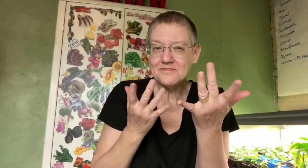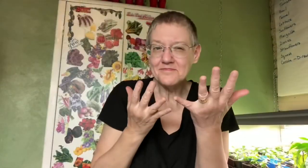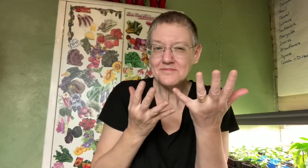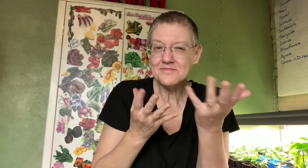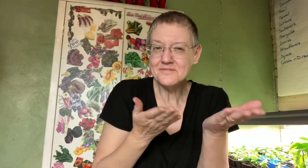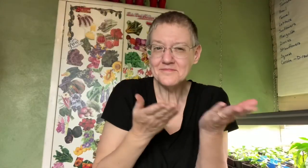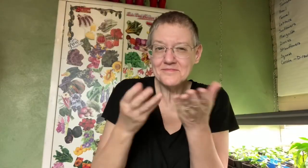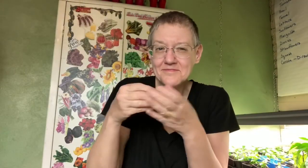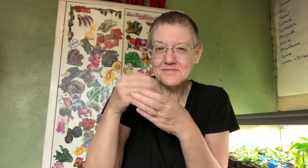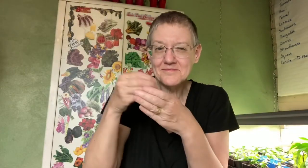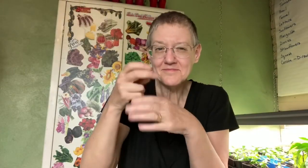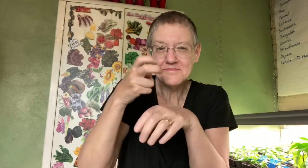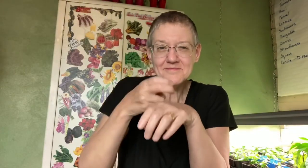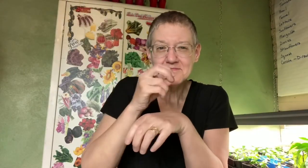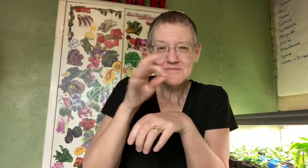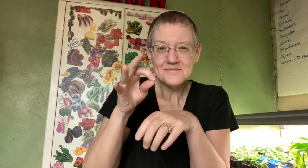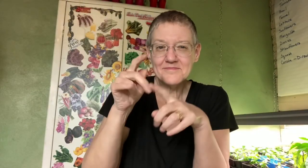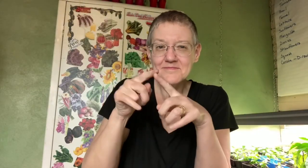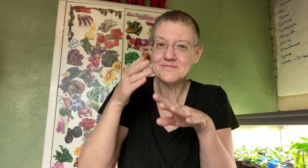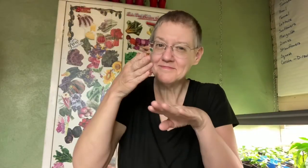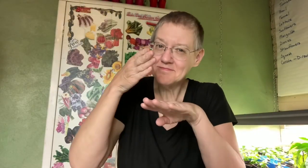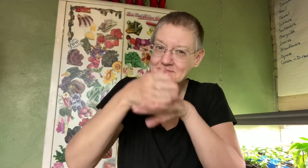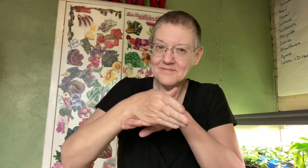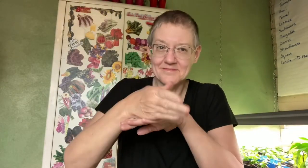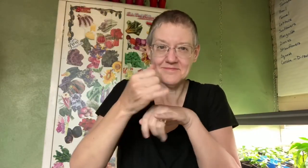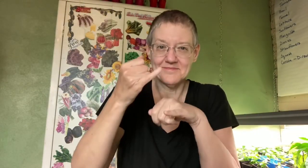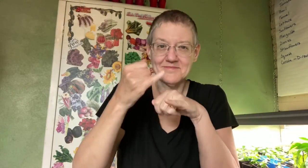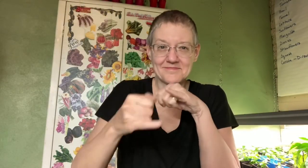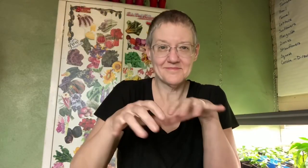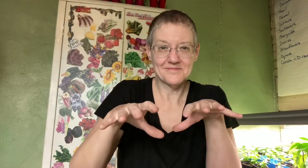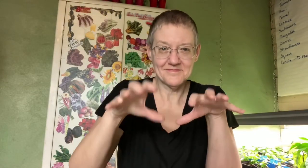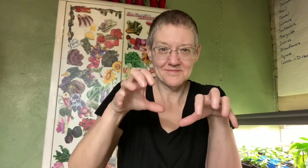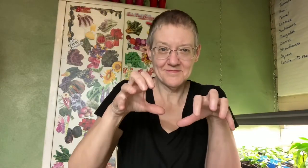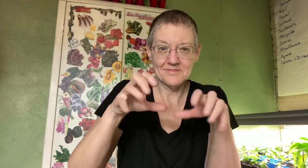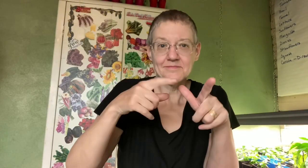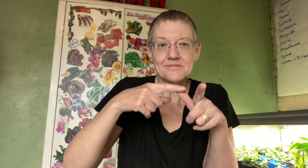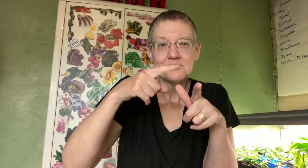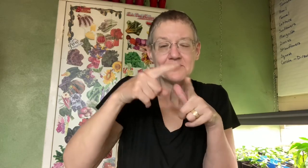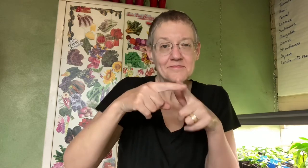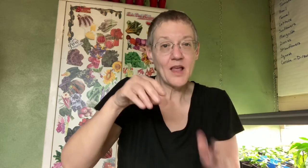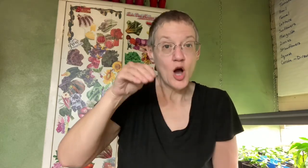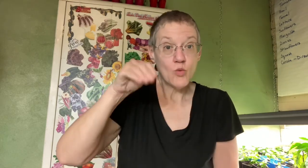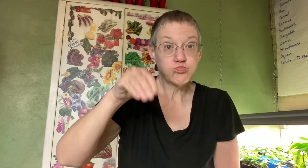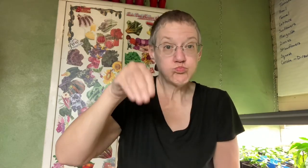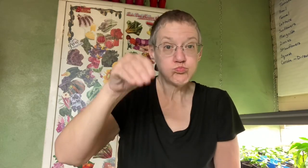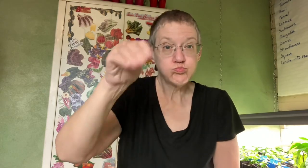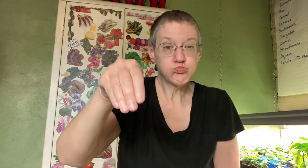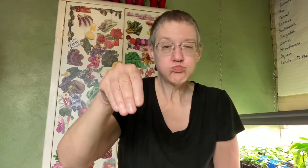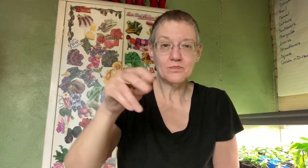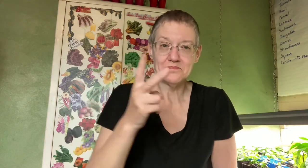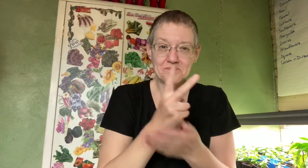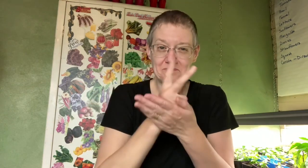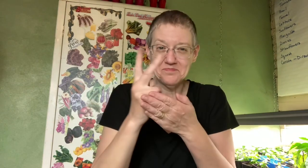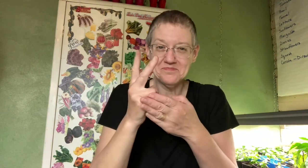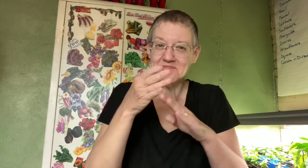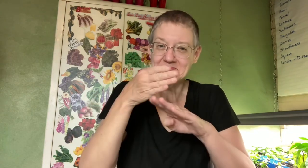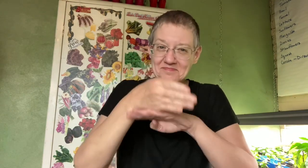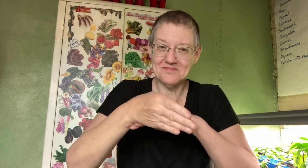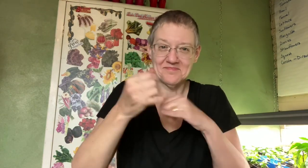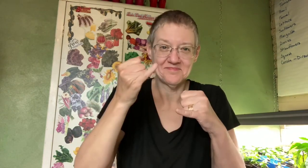Now you're going to want to wait to bring them outside to start hardening off until after the last frost. Then plant them in the garden 2